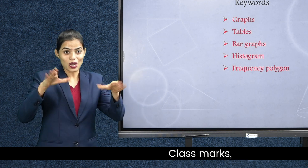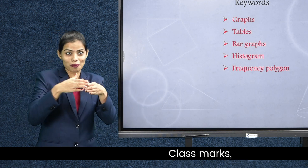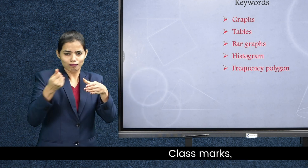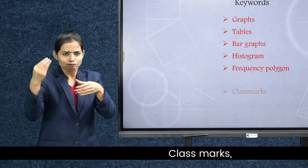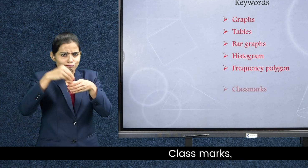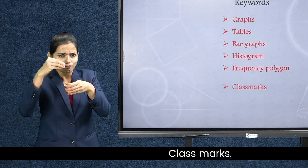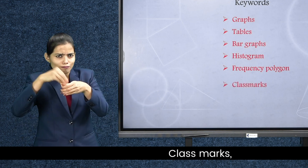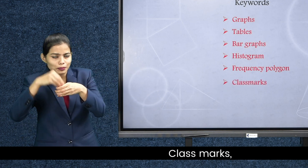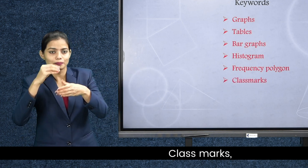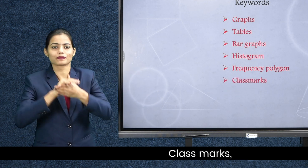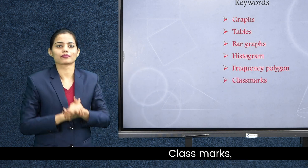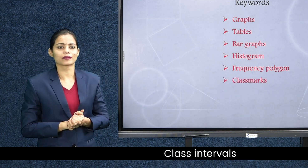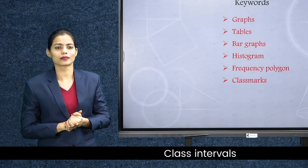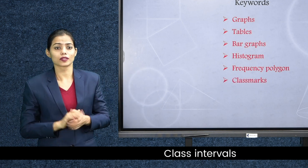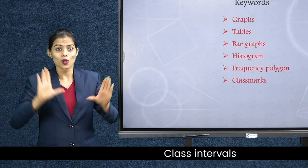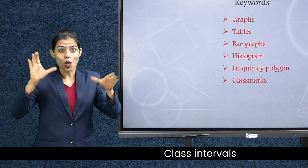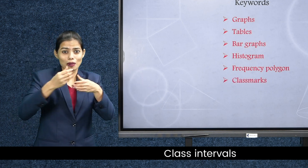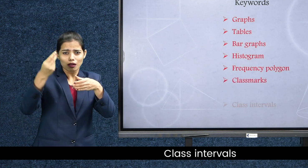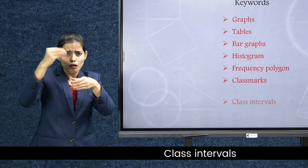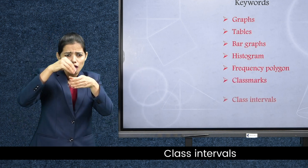class marks, class intervals,